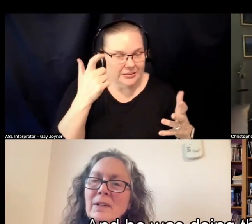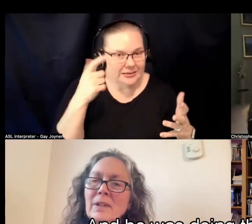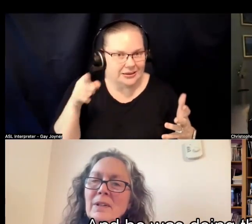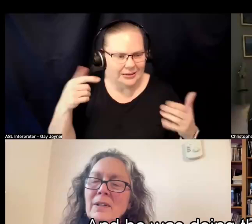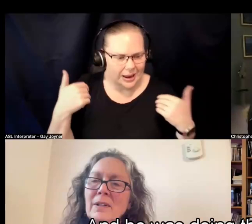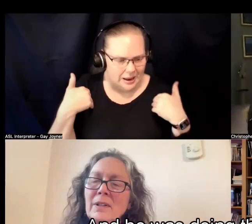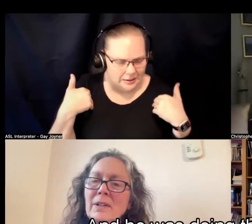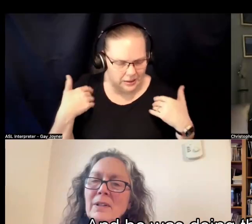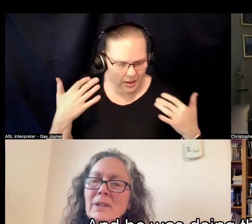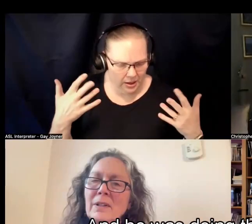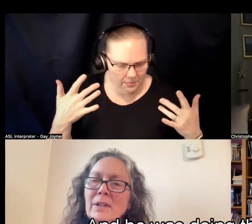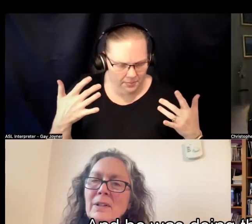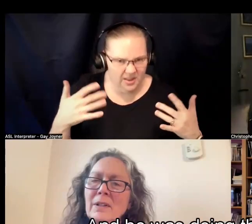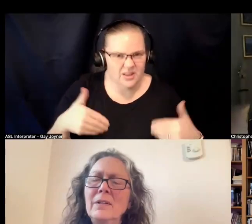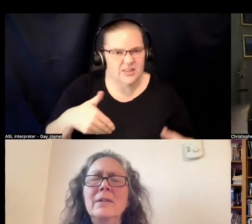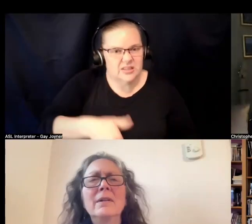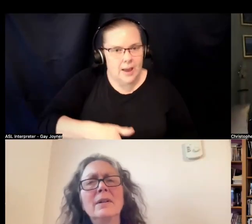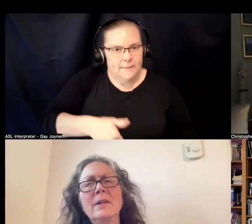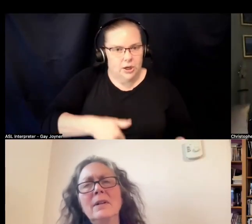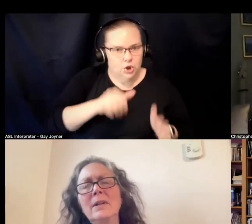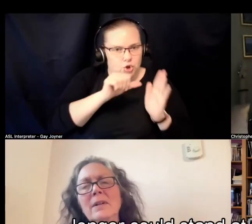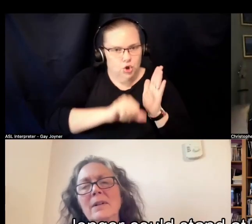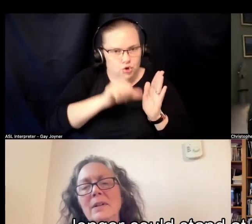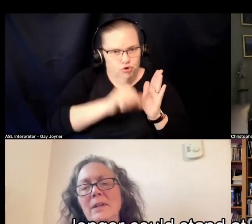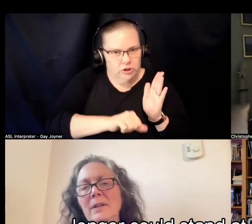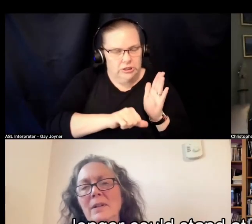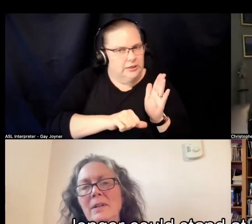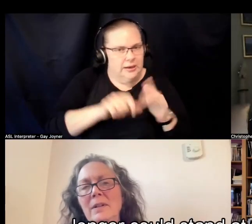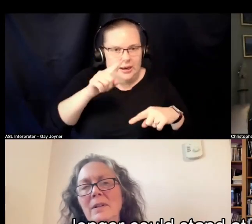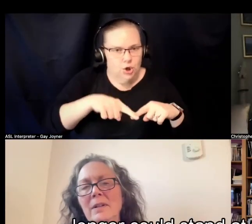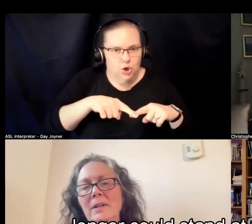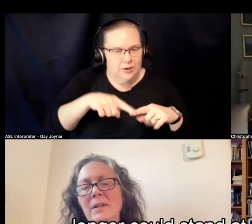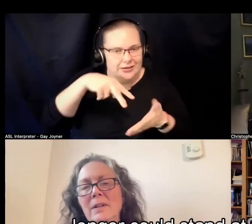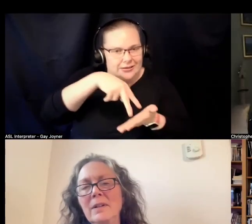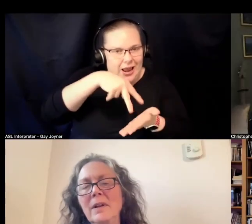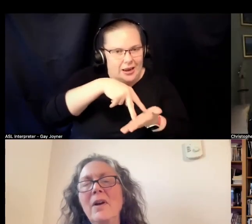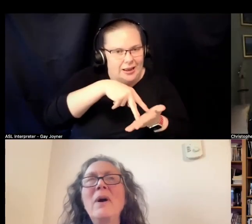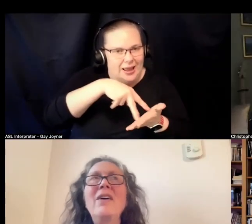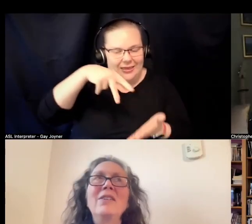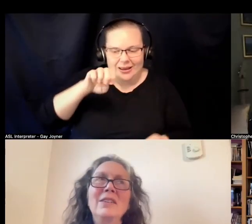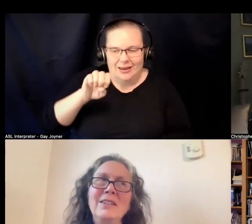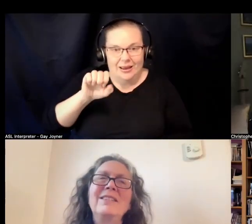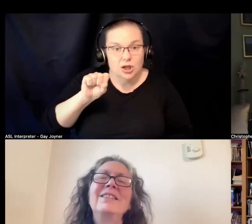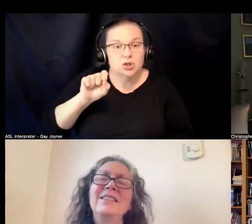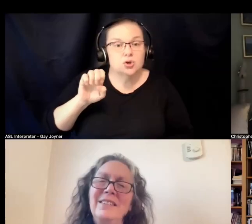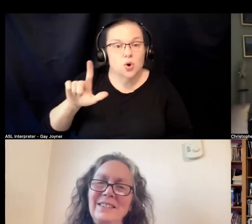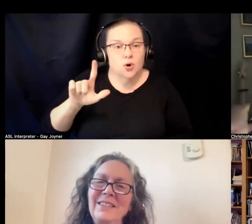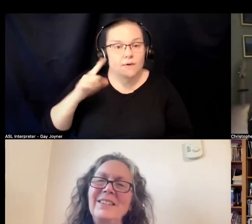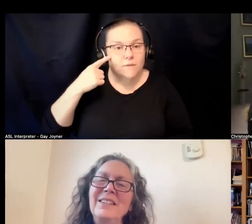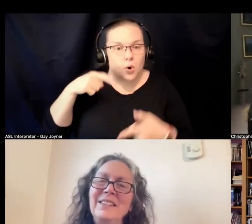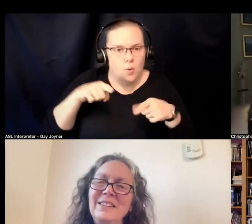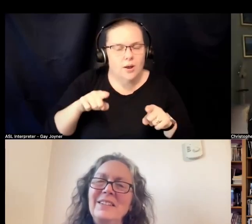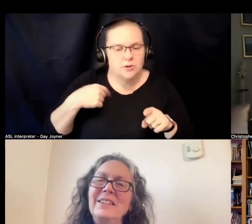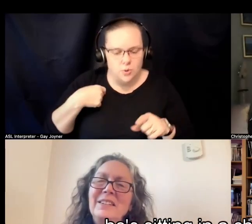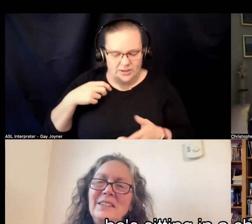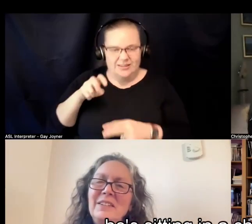had stomach surgery, and he no longer could stand at the easel for any length of time. Oh, So wow. he's sitting up in